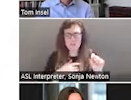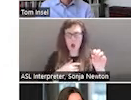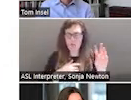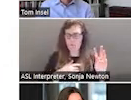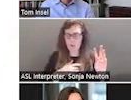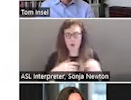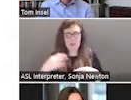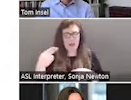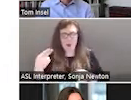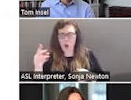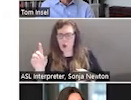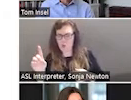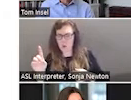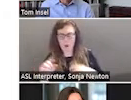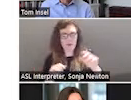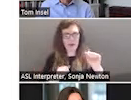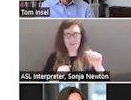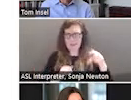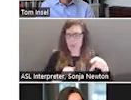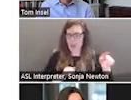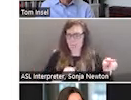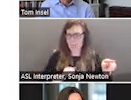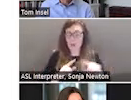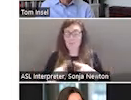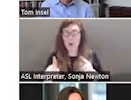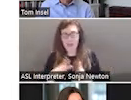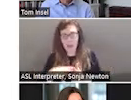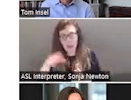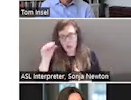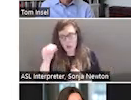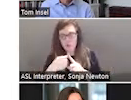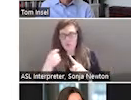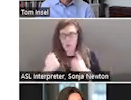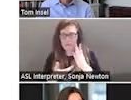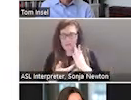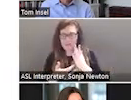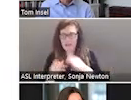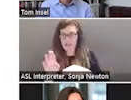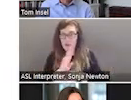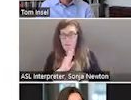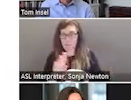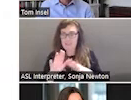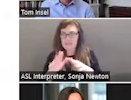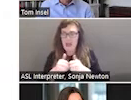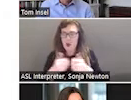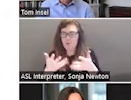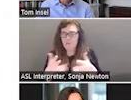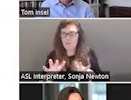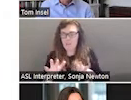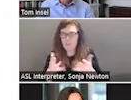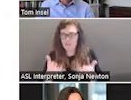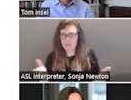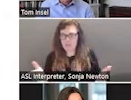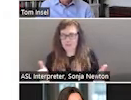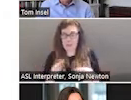apps. It's what I've learned from being in tech companies about how to get stuff done, how to build product,